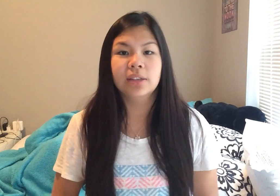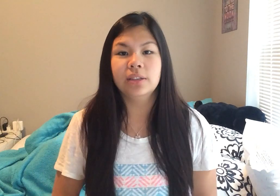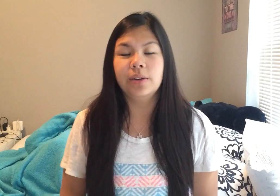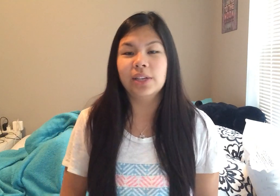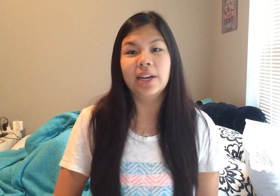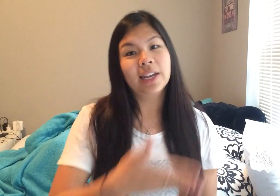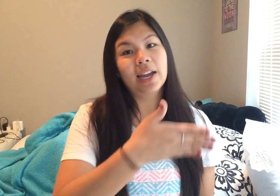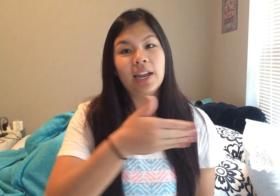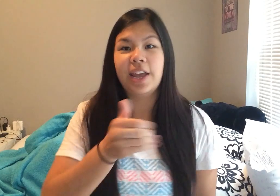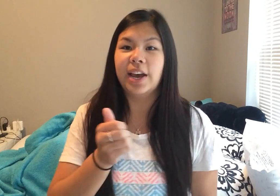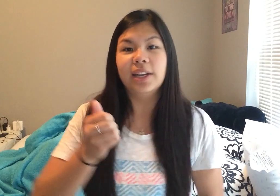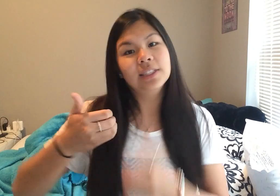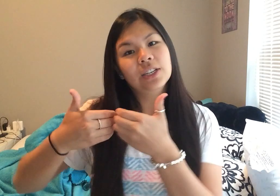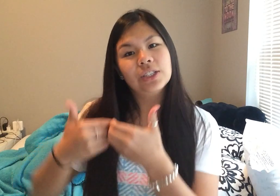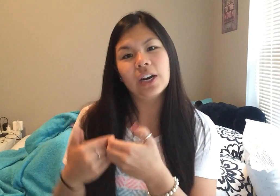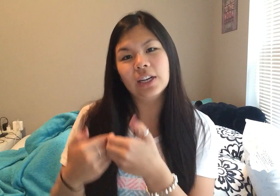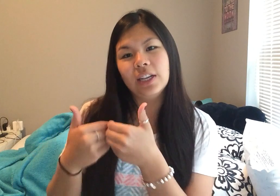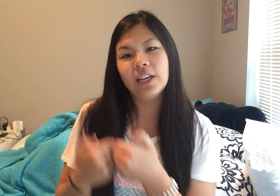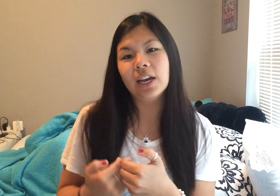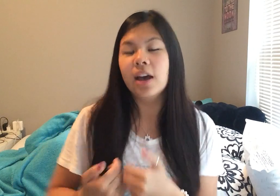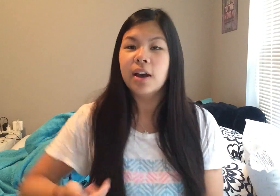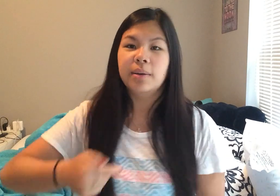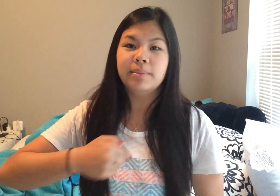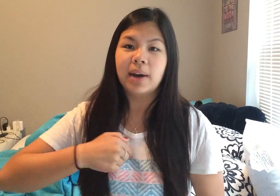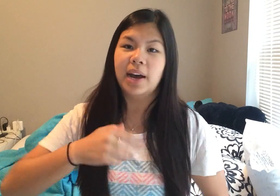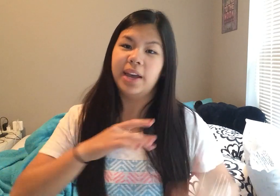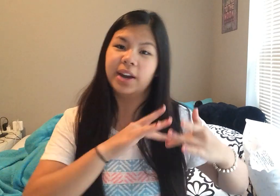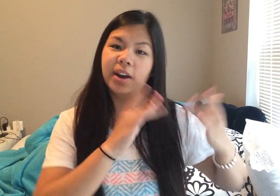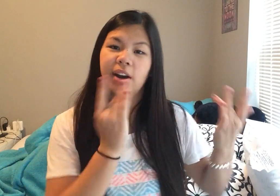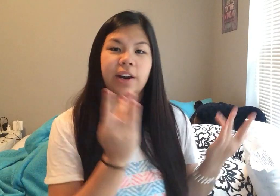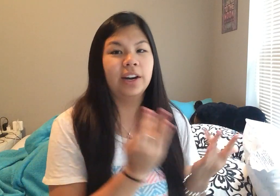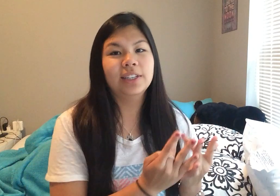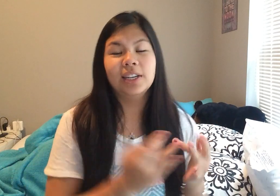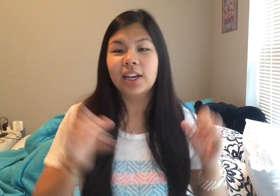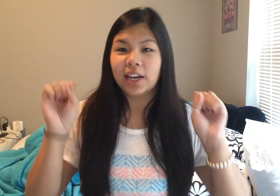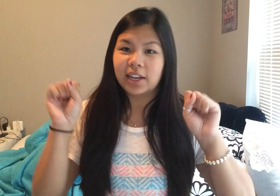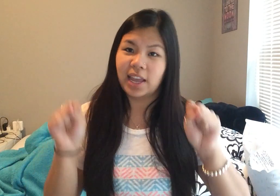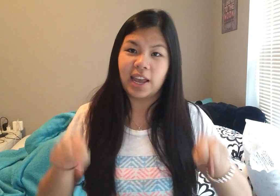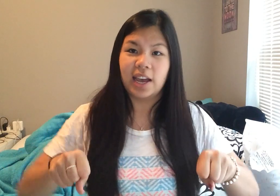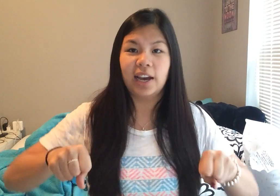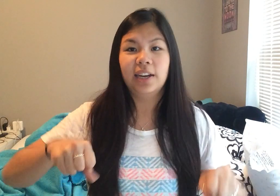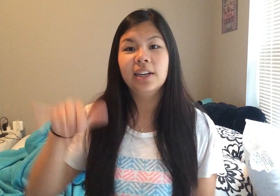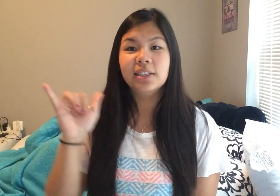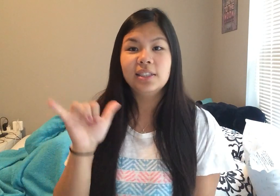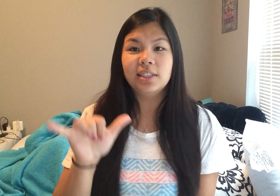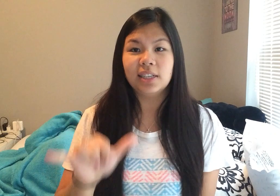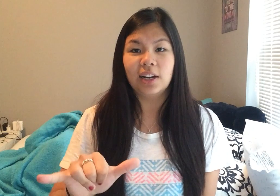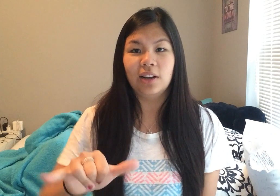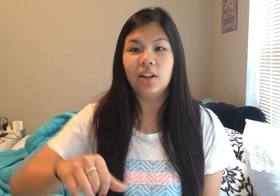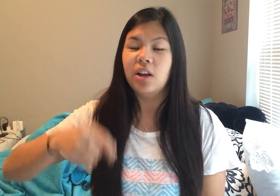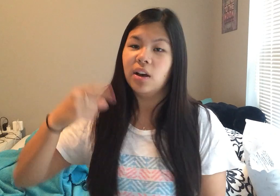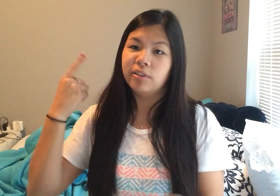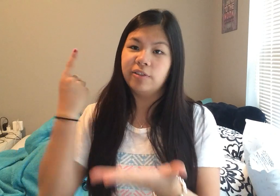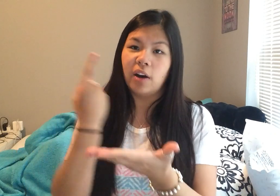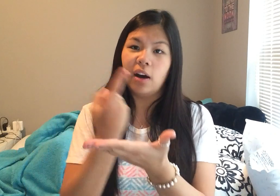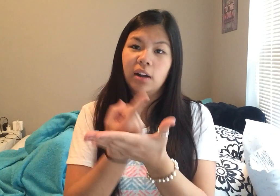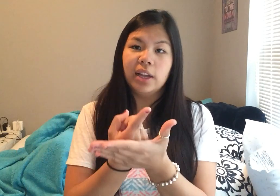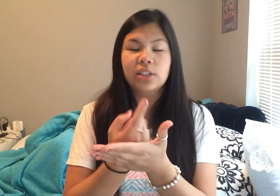So you signed again, and darling, my heart can still fall. And so